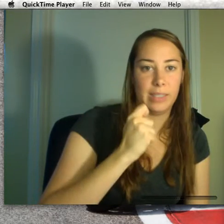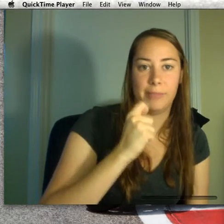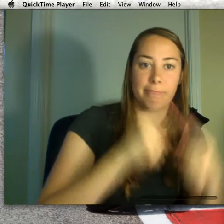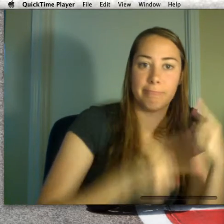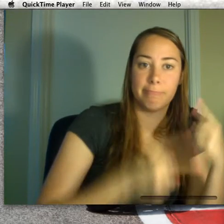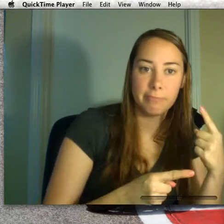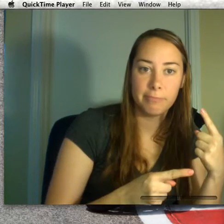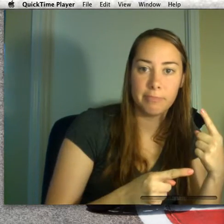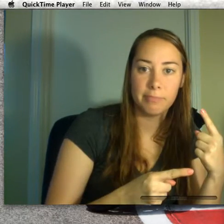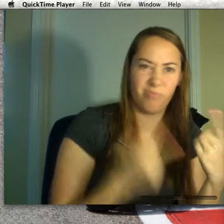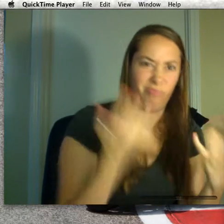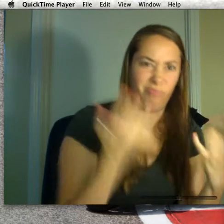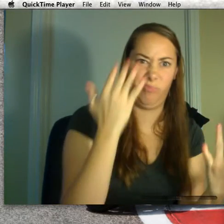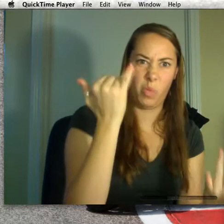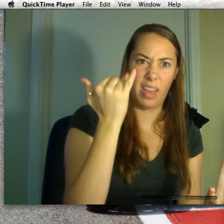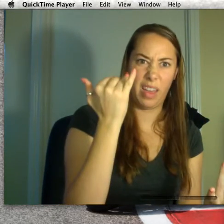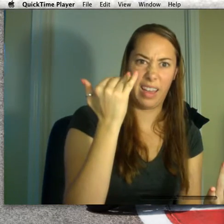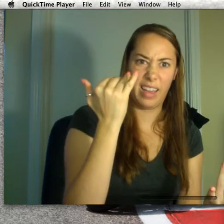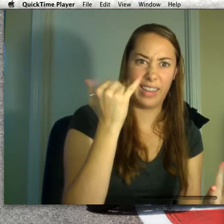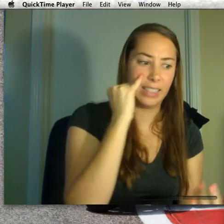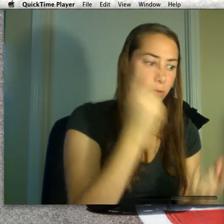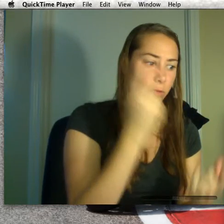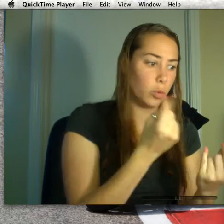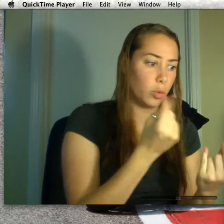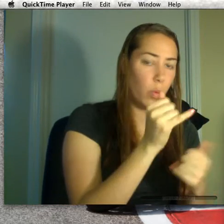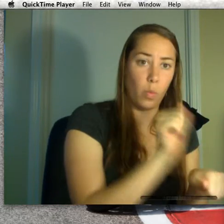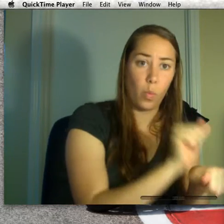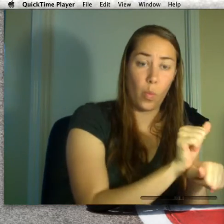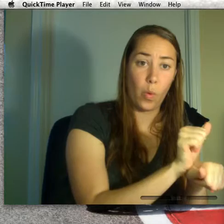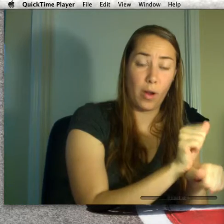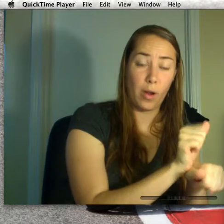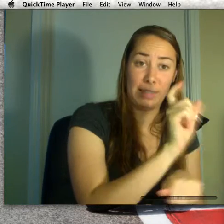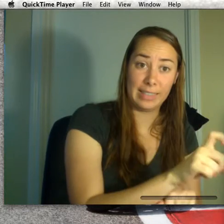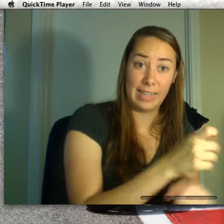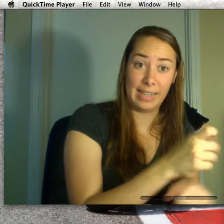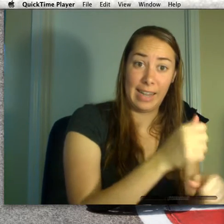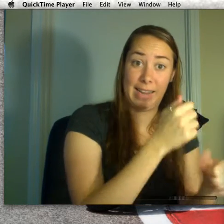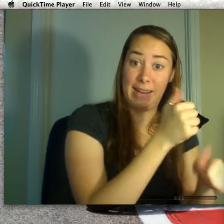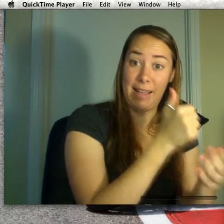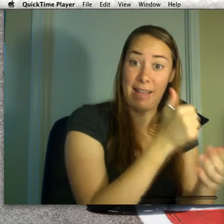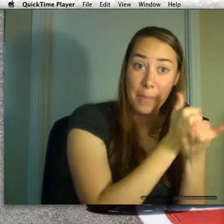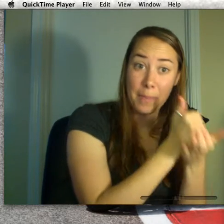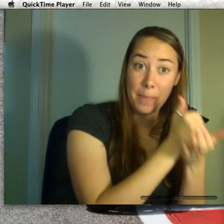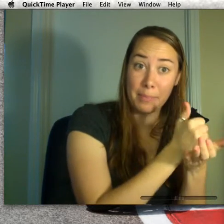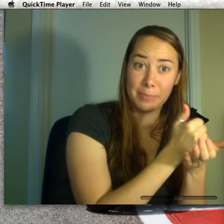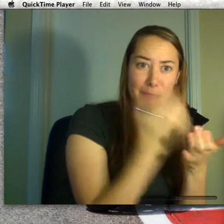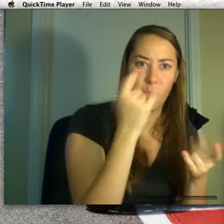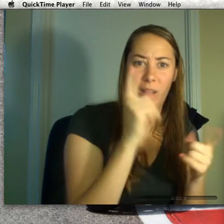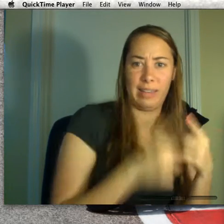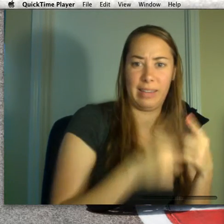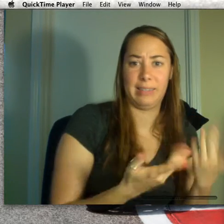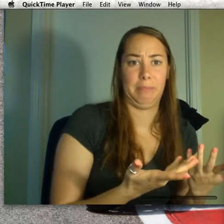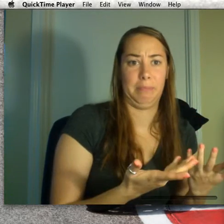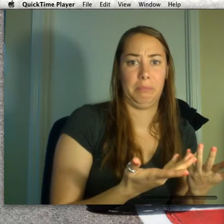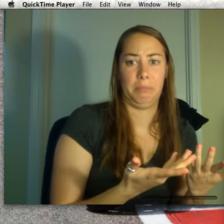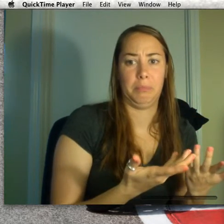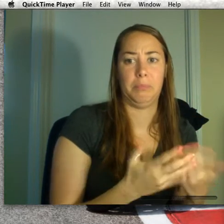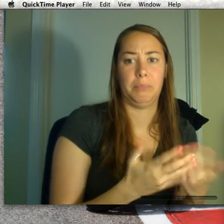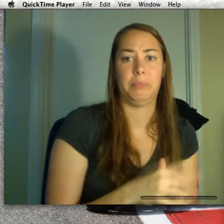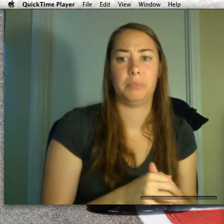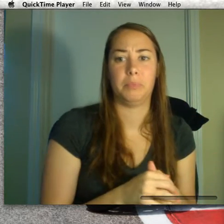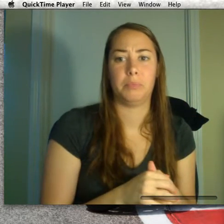cancer. We should be focused on how to eliminate cancer and not eliminate each other. That's our moral obligation